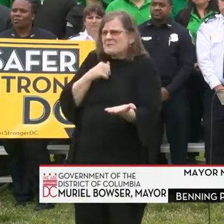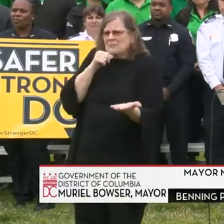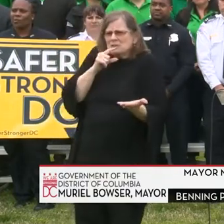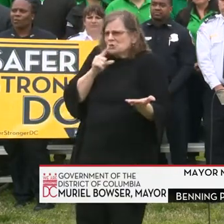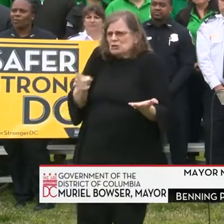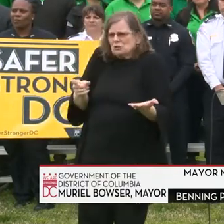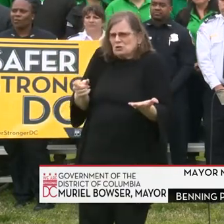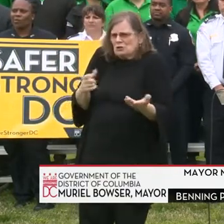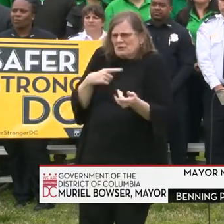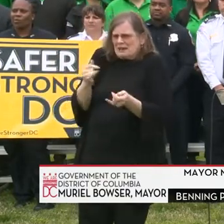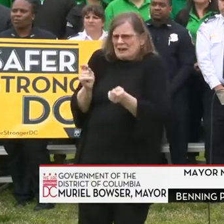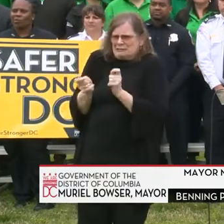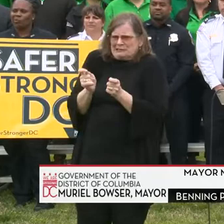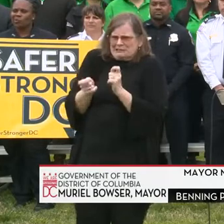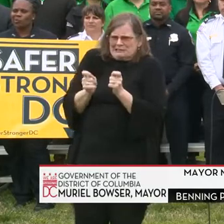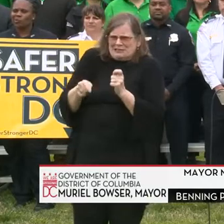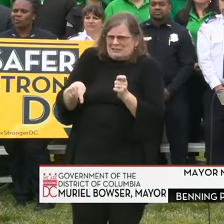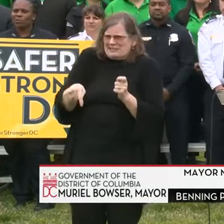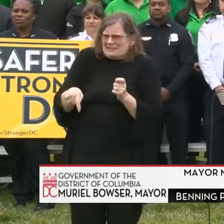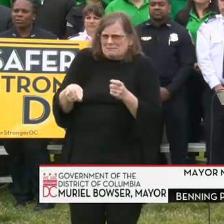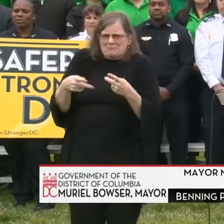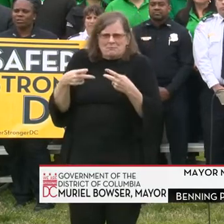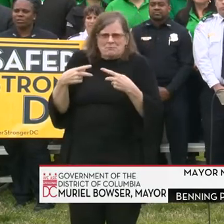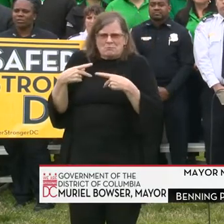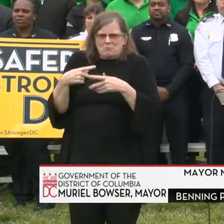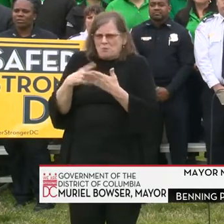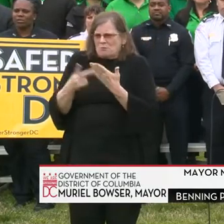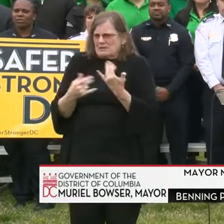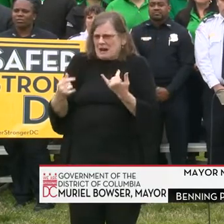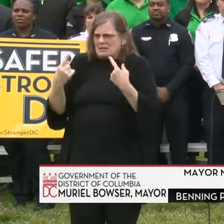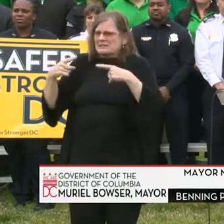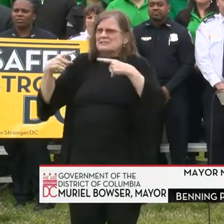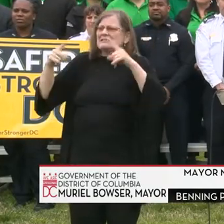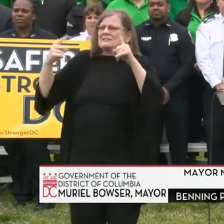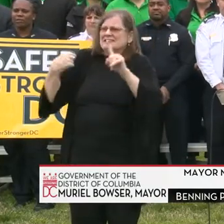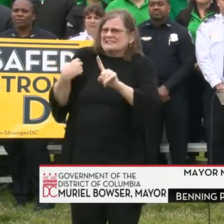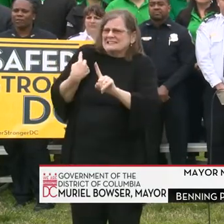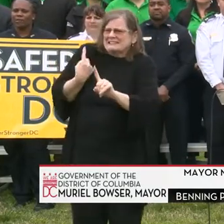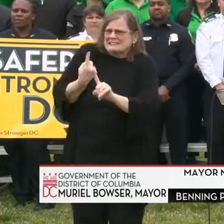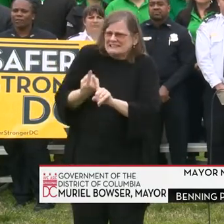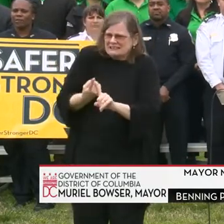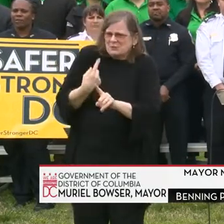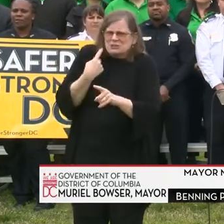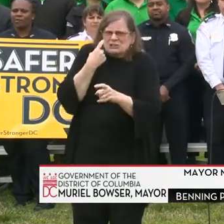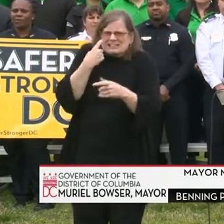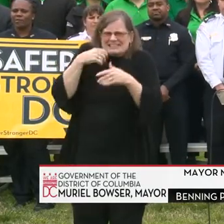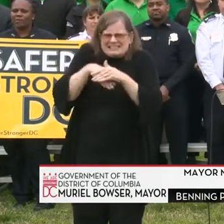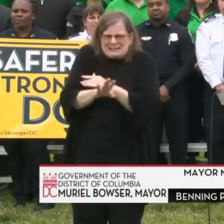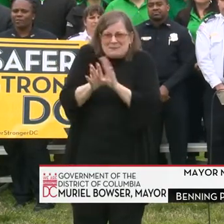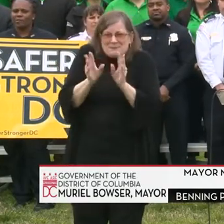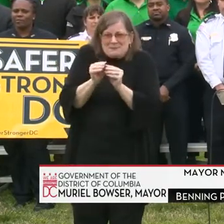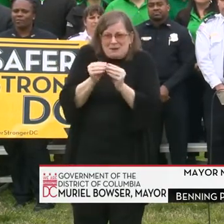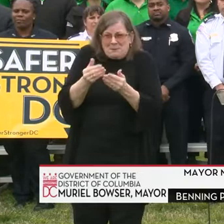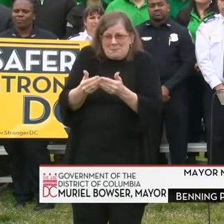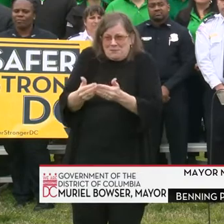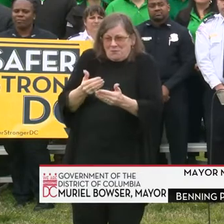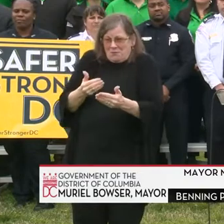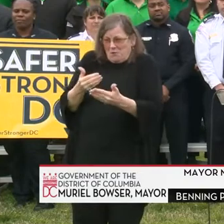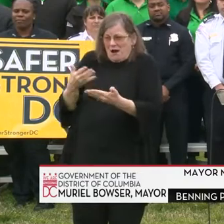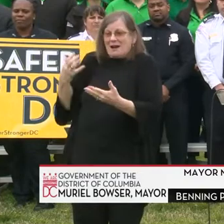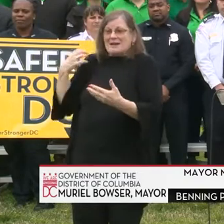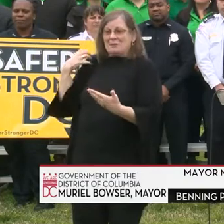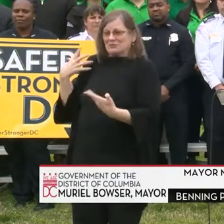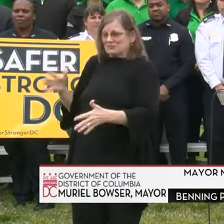been as successful as this has been. We were just in a meeting prior to this where the captains were introducing their areas to the